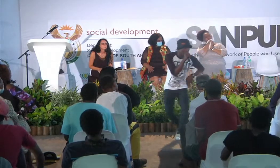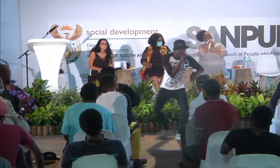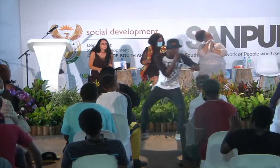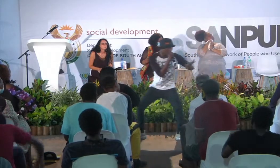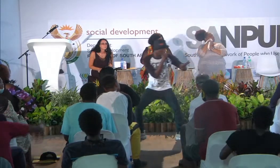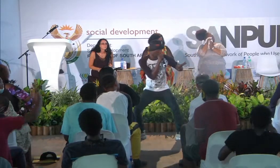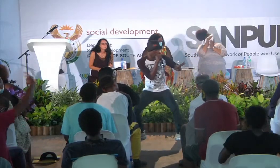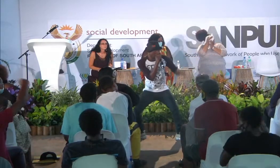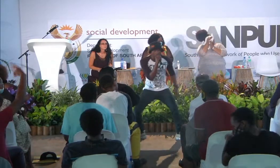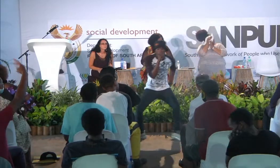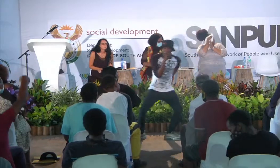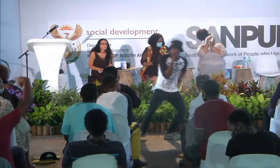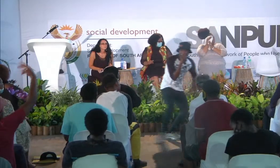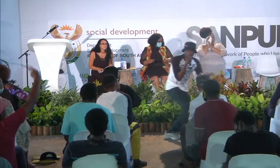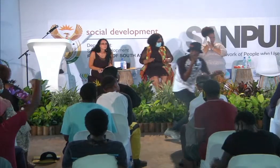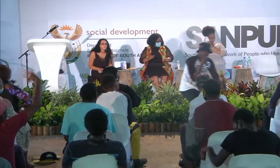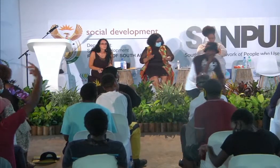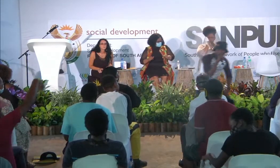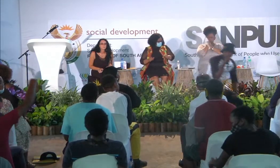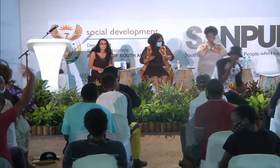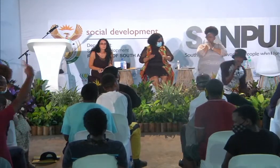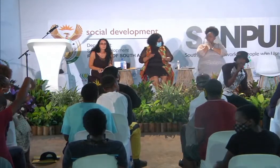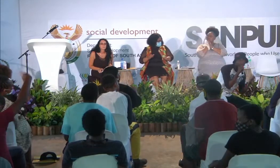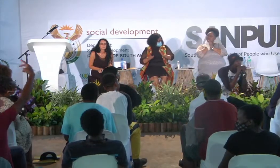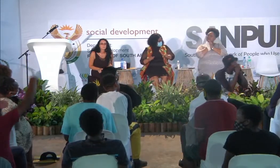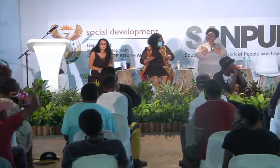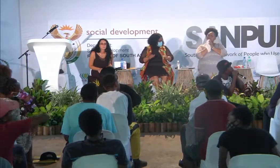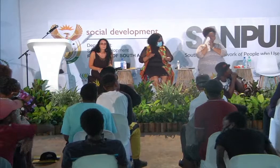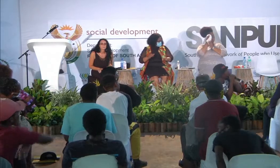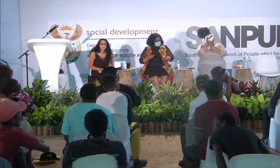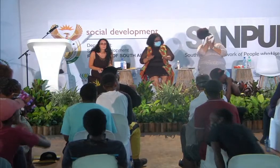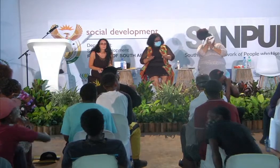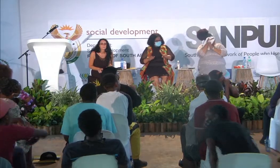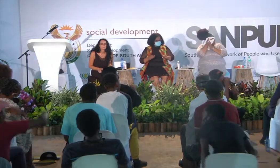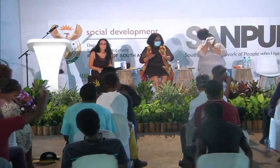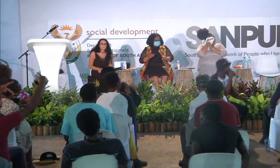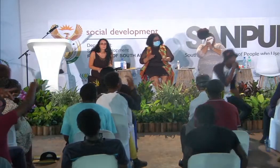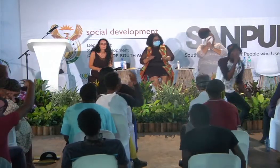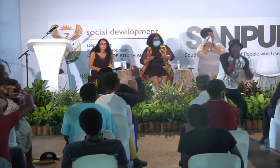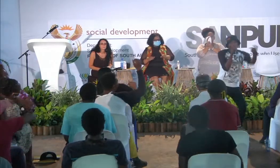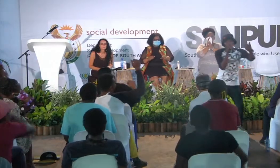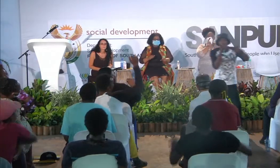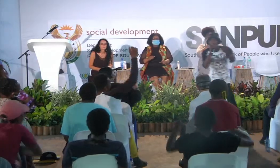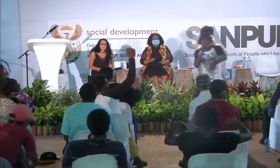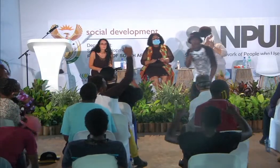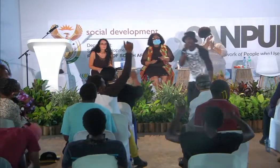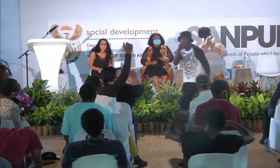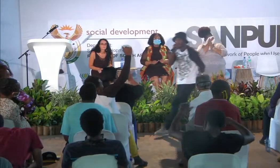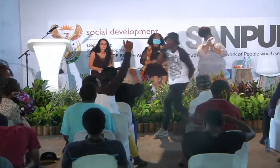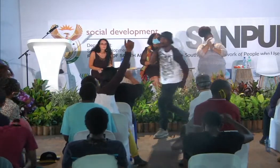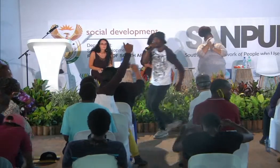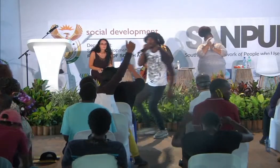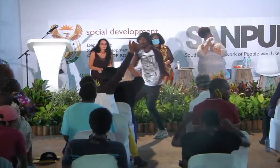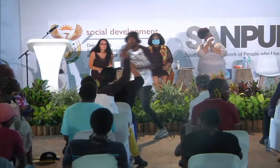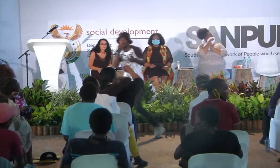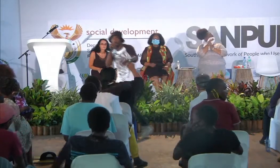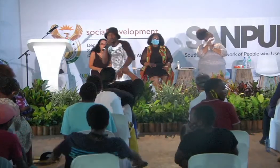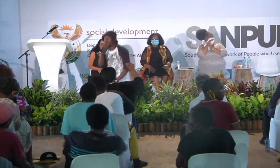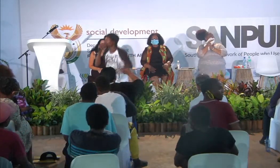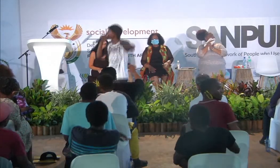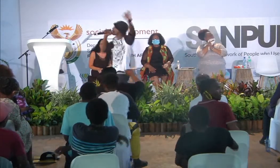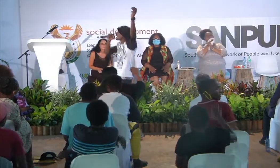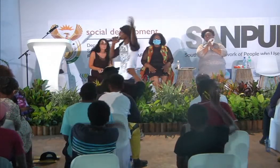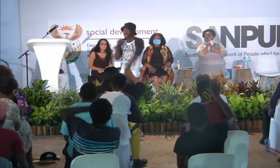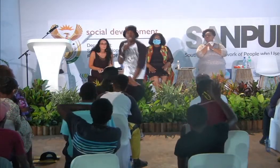amazing grace. If you want me to take care of you, shorty, I put a leash in your neck. Wake up to my hood, every weekend is wicked, always going down